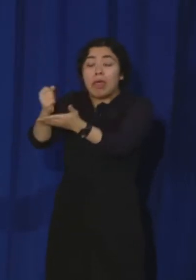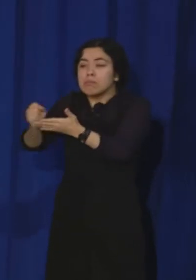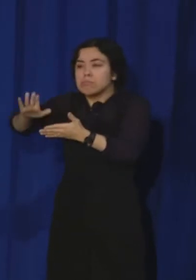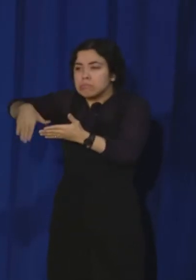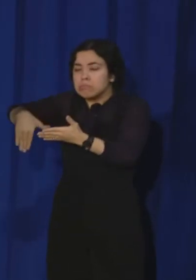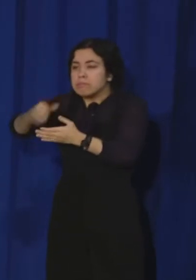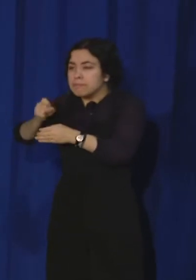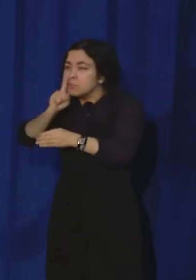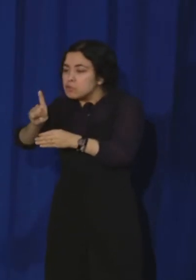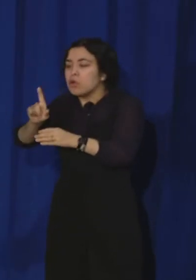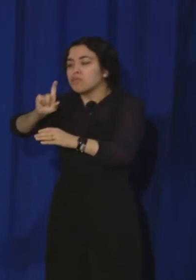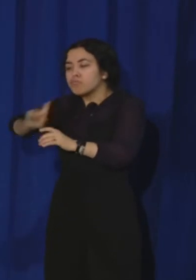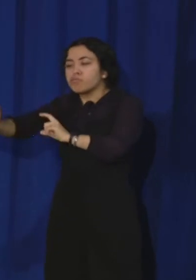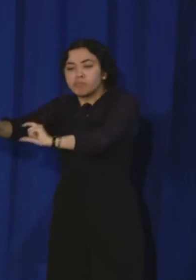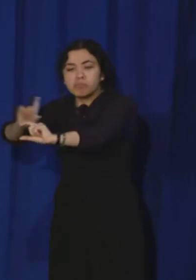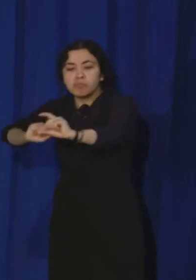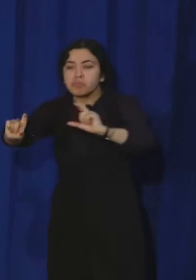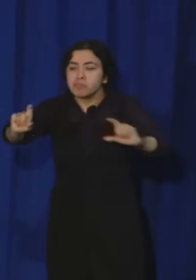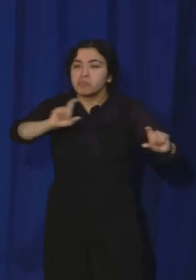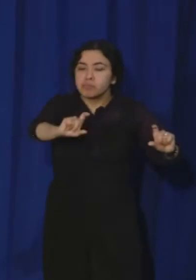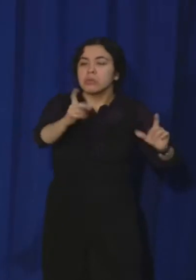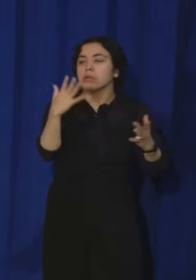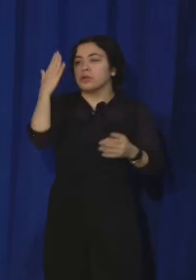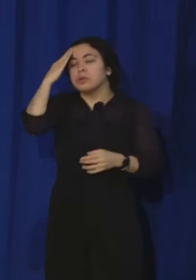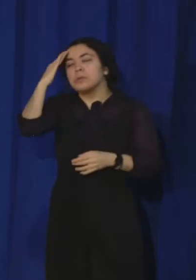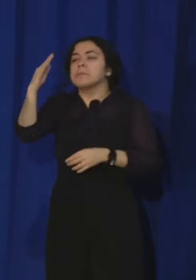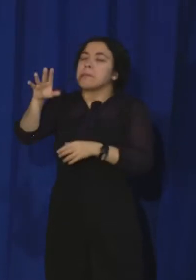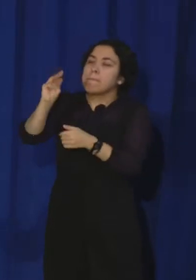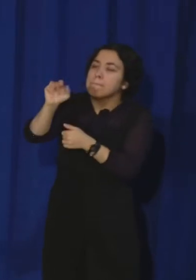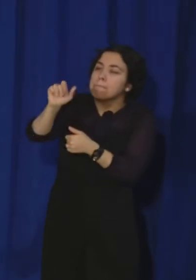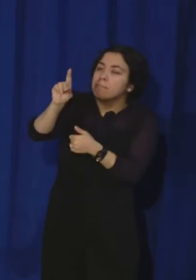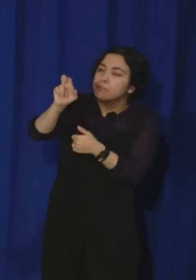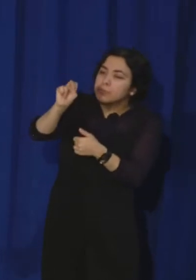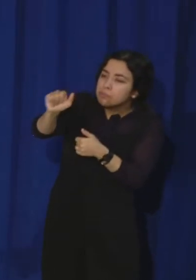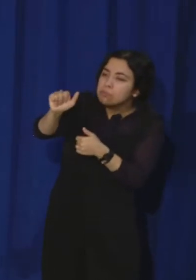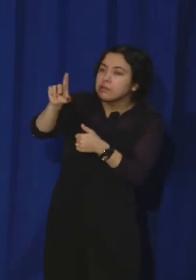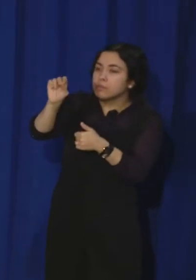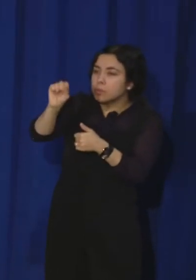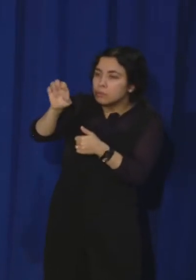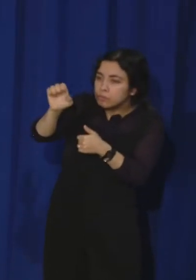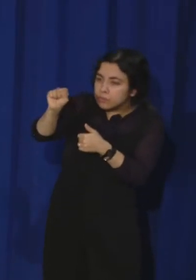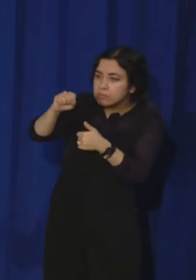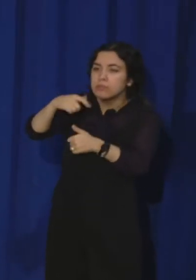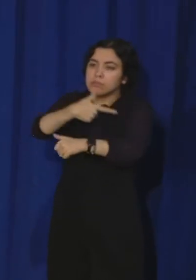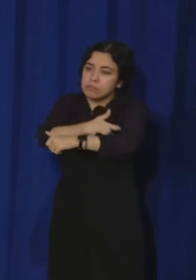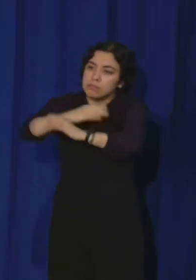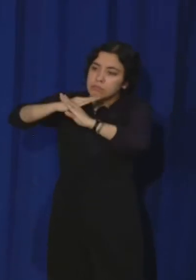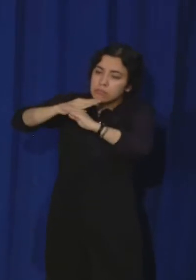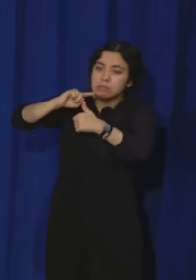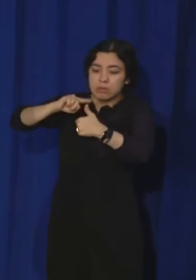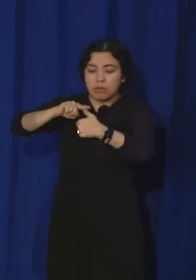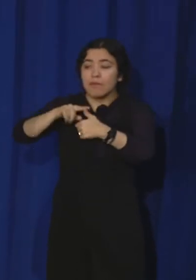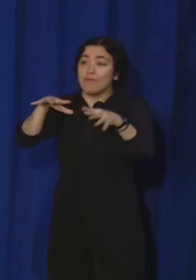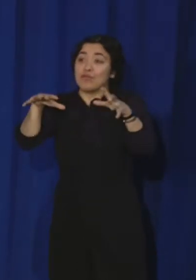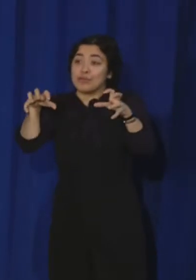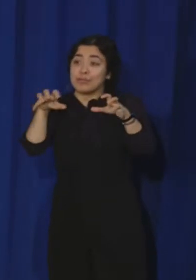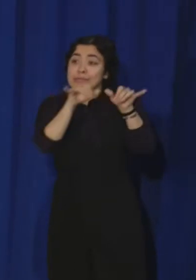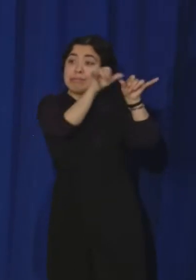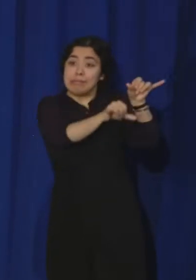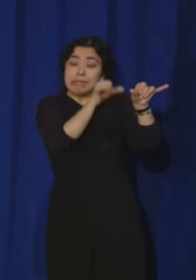been allocated. That's Moderna doses, meaning it can be in freezers, it can be there for 6 months, and there's a lot of work to make sure that no